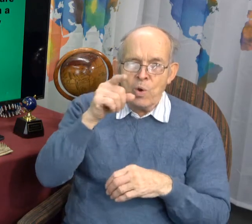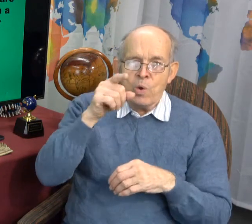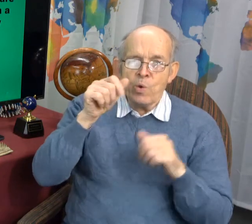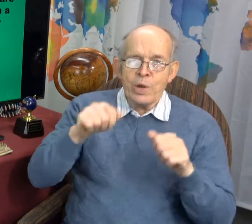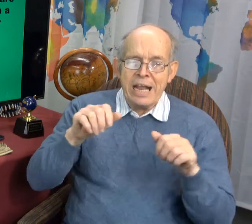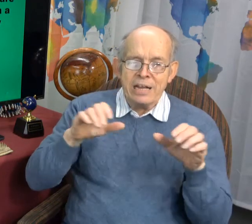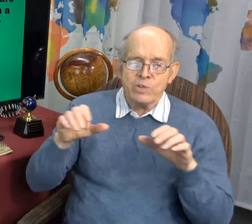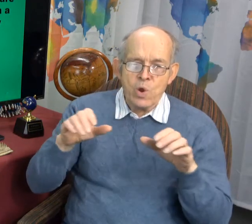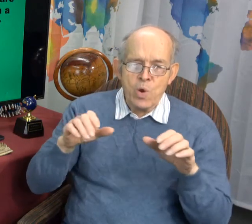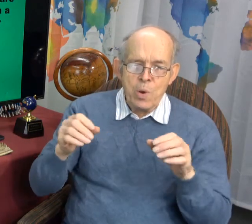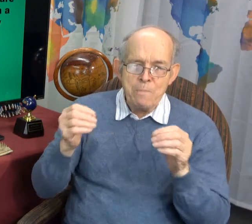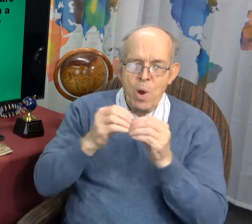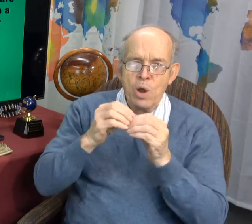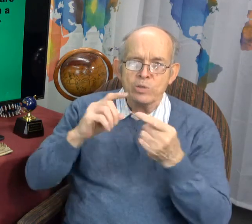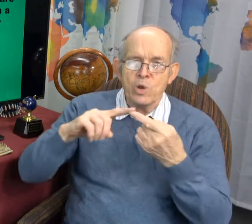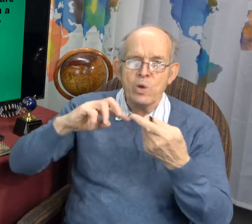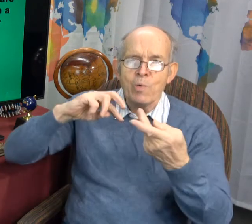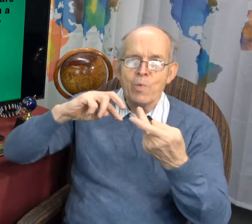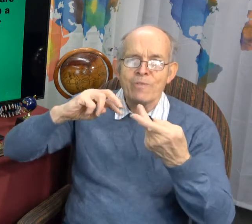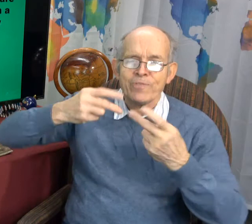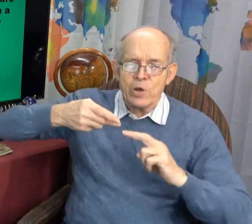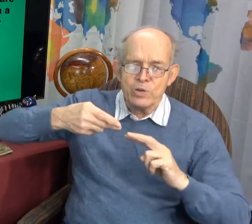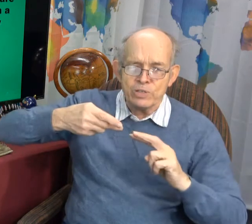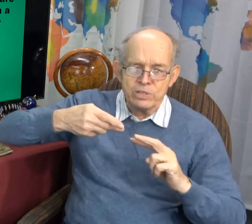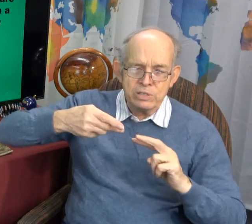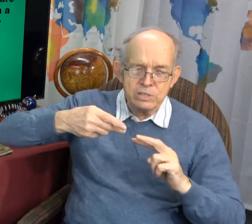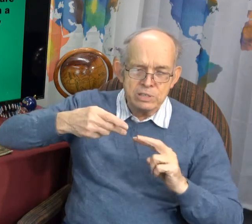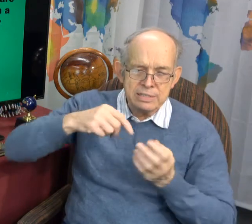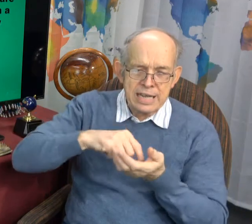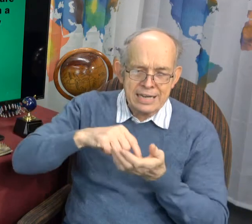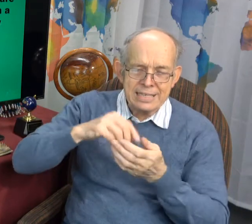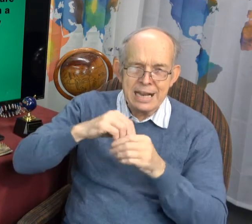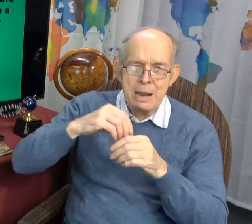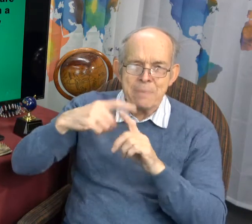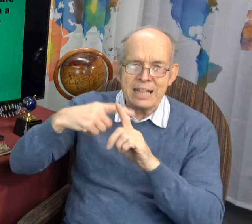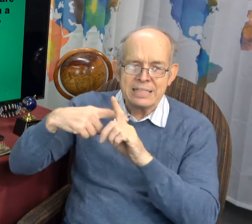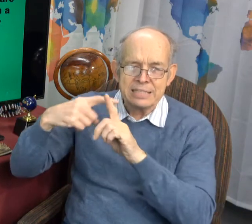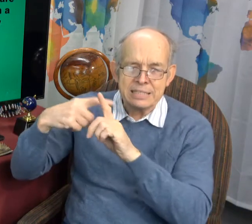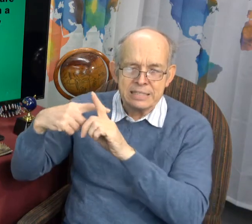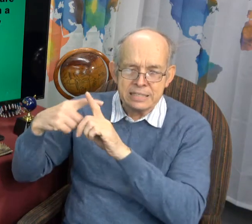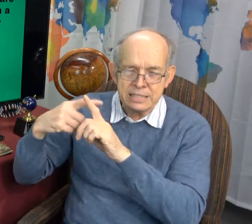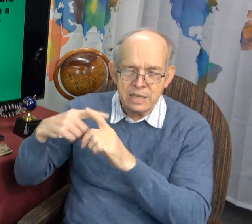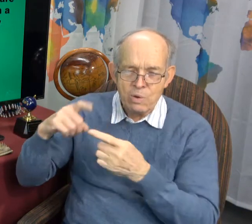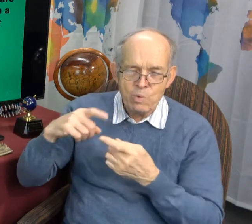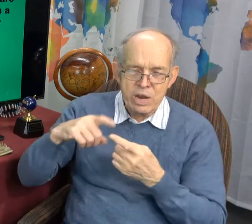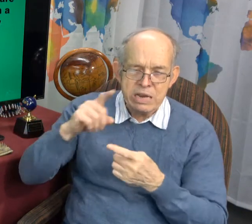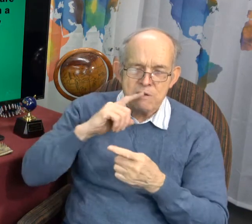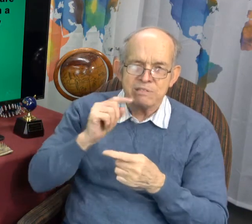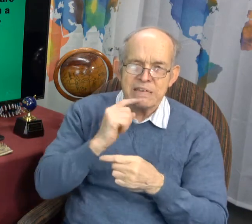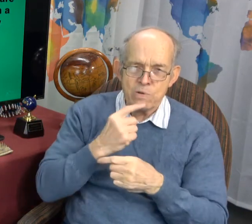We can't do most of reverse that in my regular series